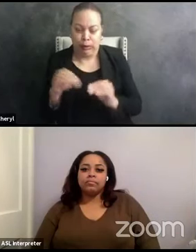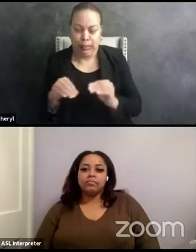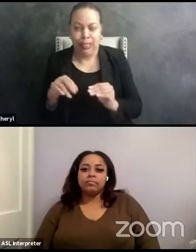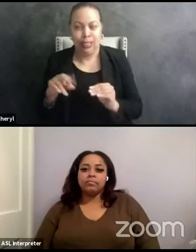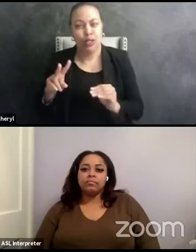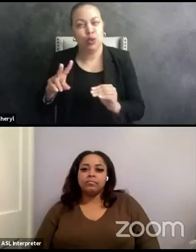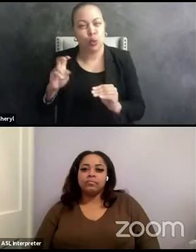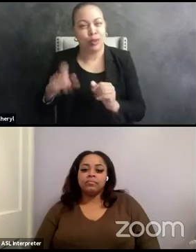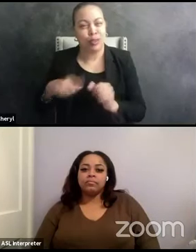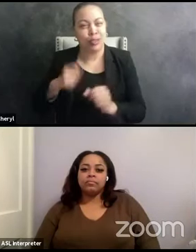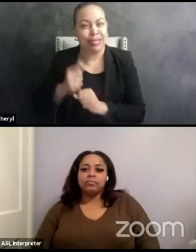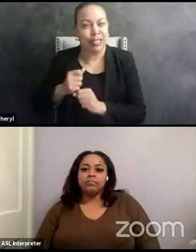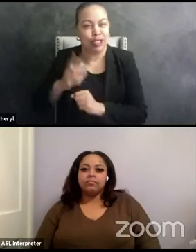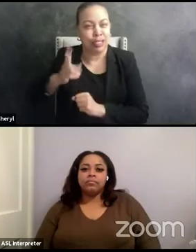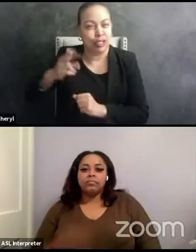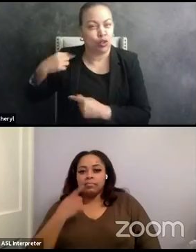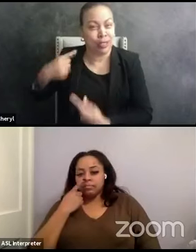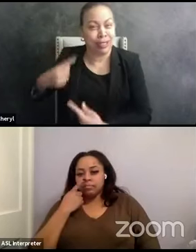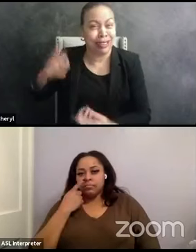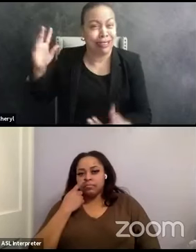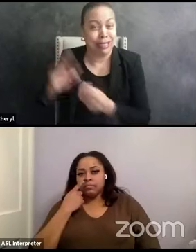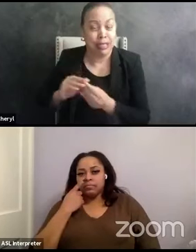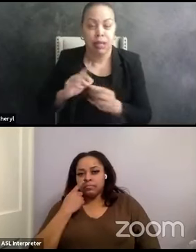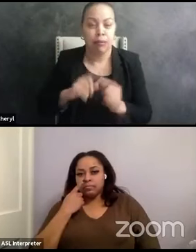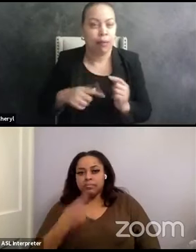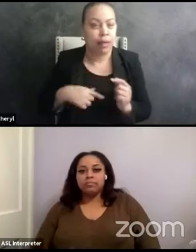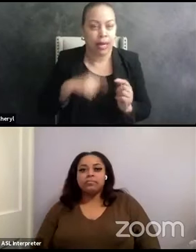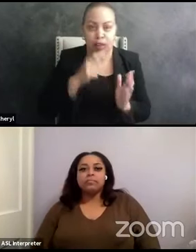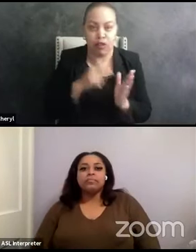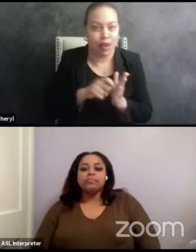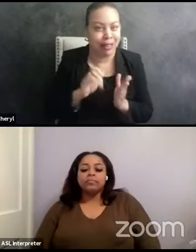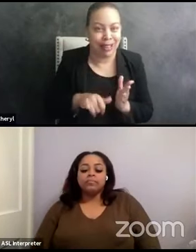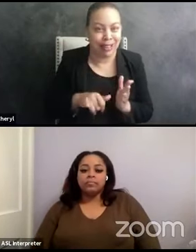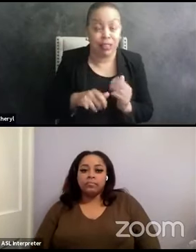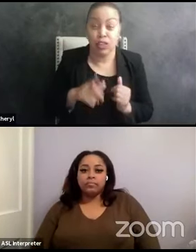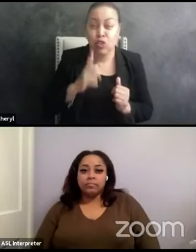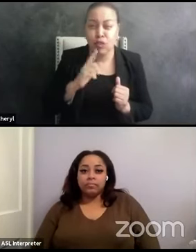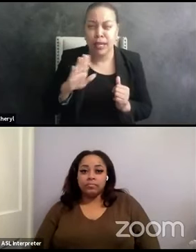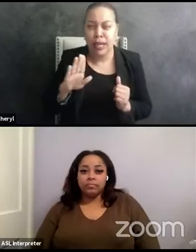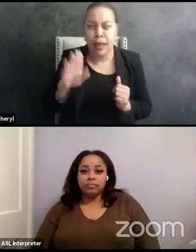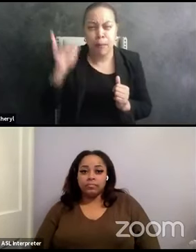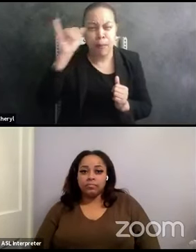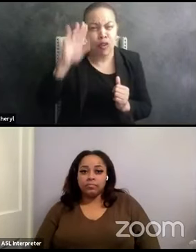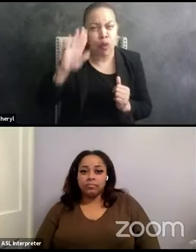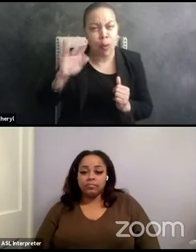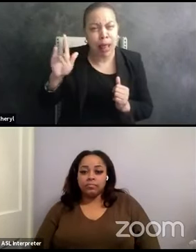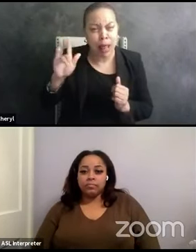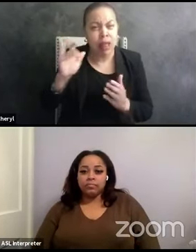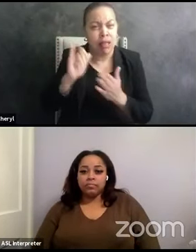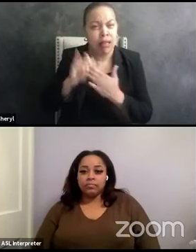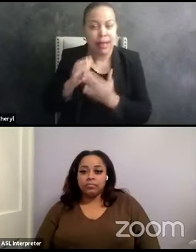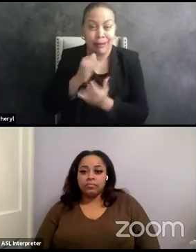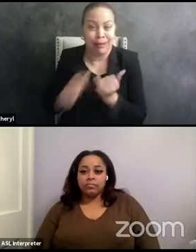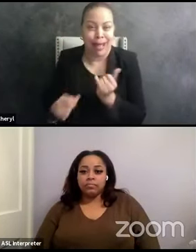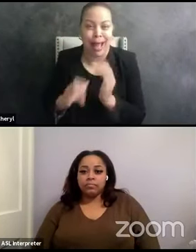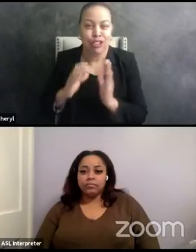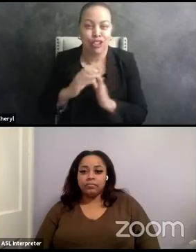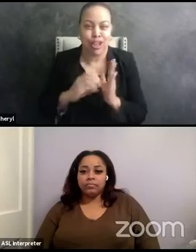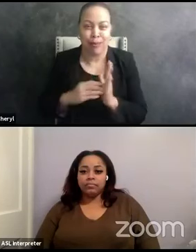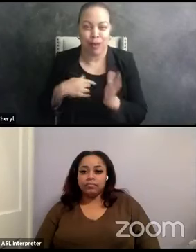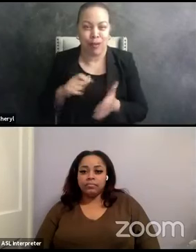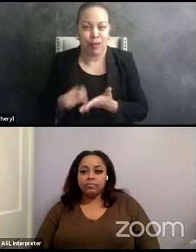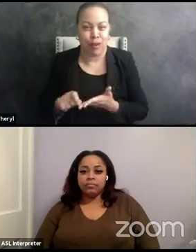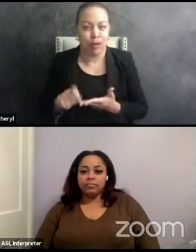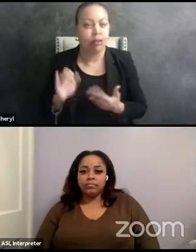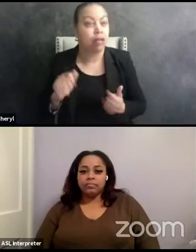history, I didn't write it that way. So the Buffalo Bill chapter was actually, I think, the last chapter I wrote. Yeah, that was Uh, a huge question